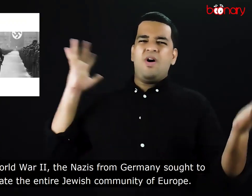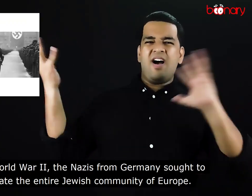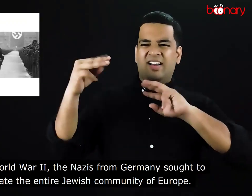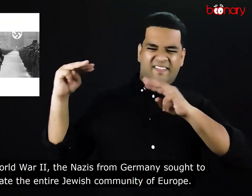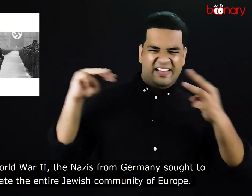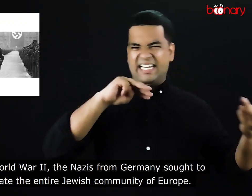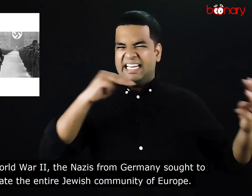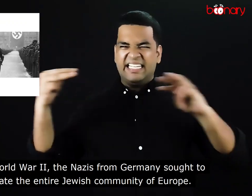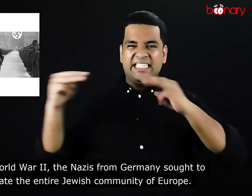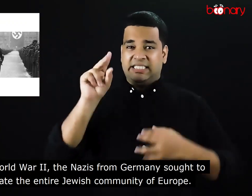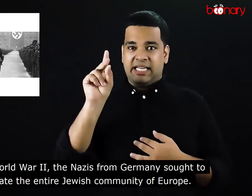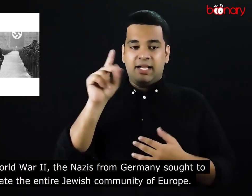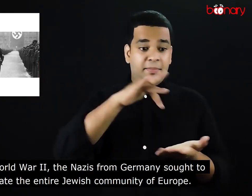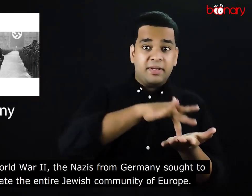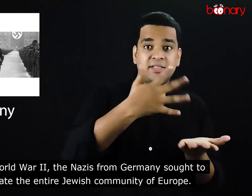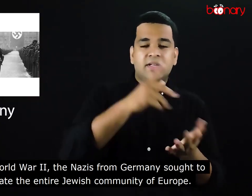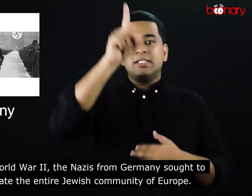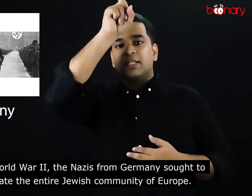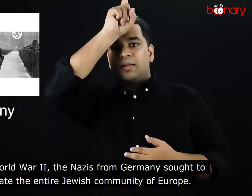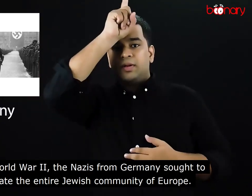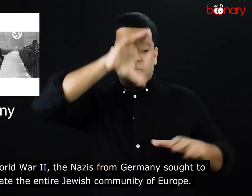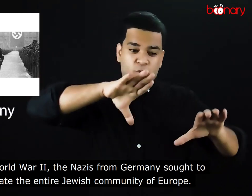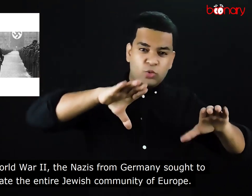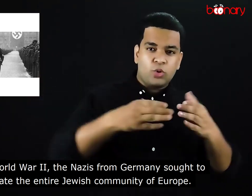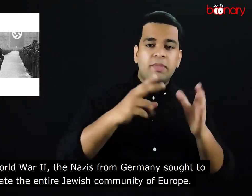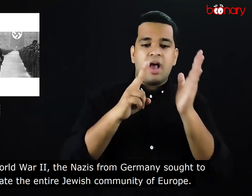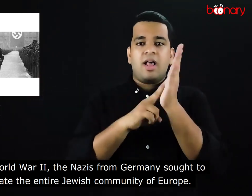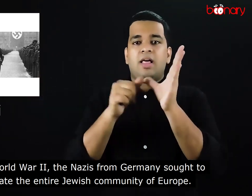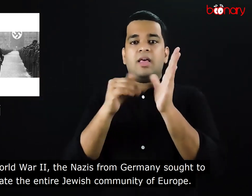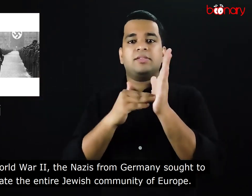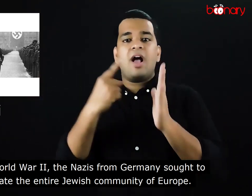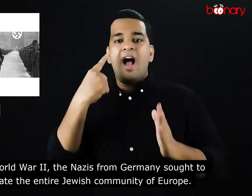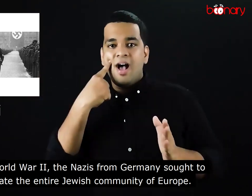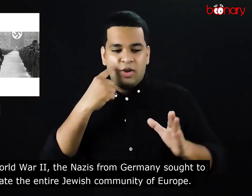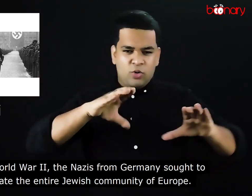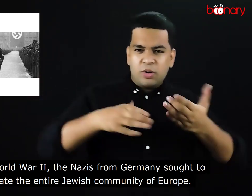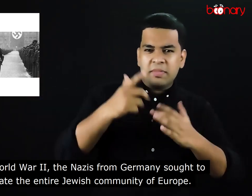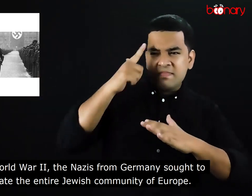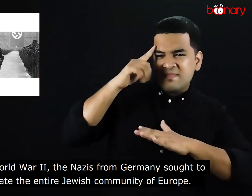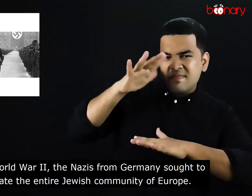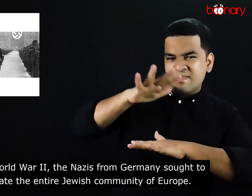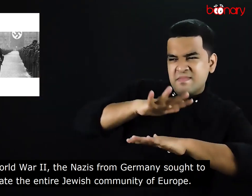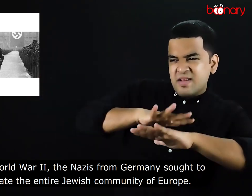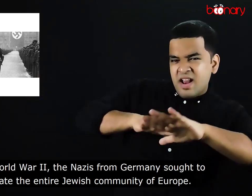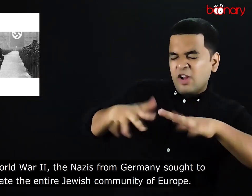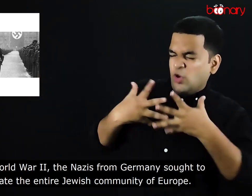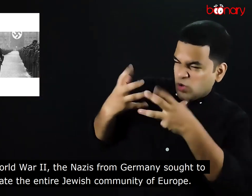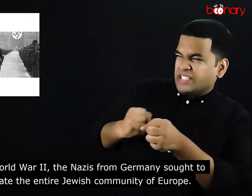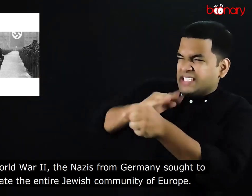During the Second World War, the Nazis from Germany sought to eliminate the entire